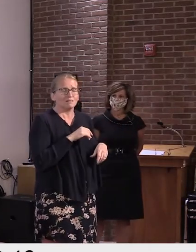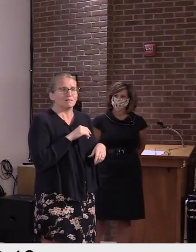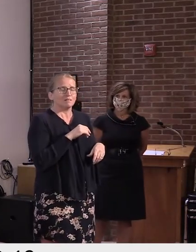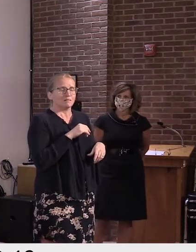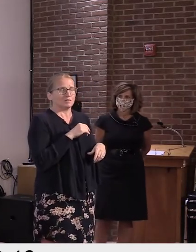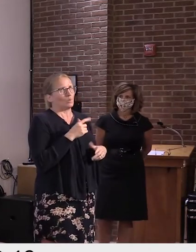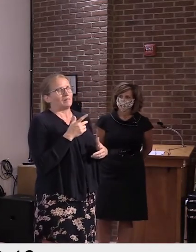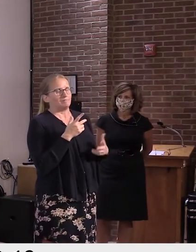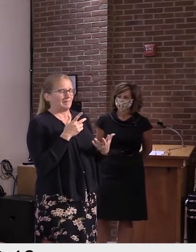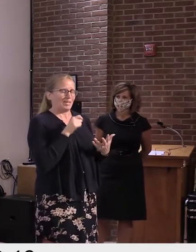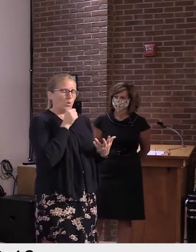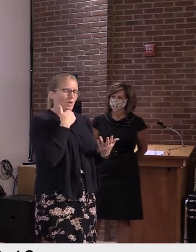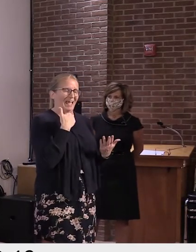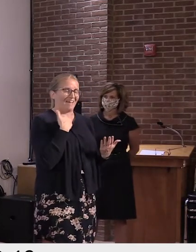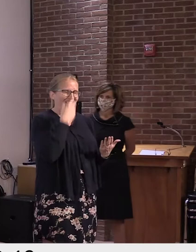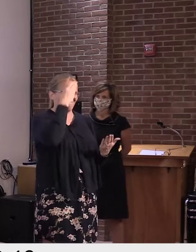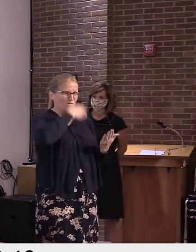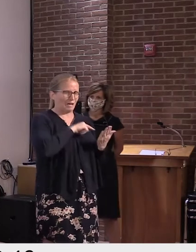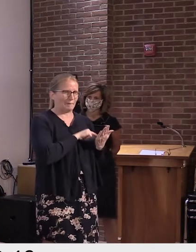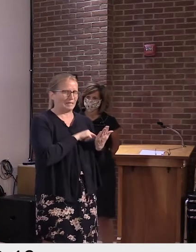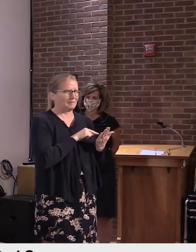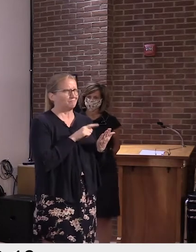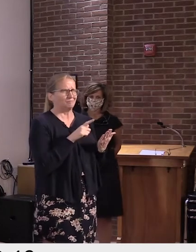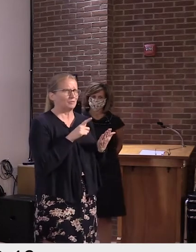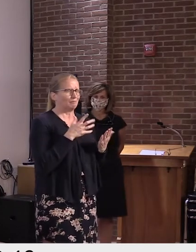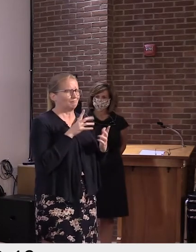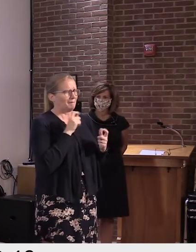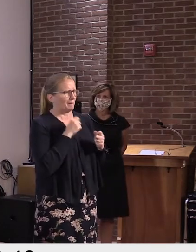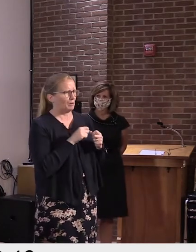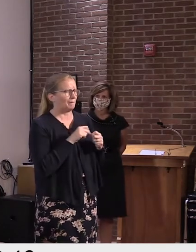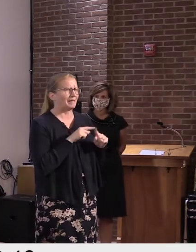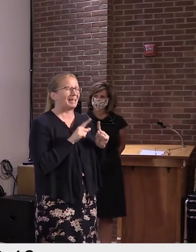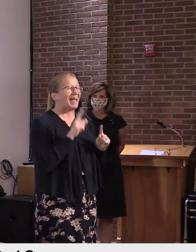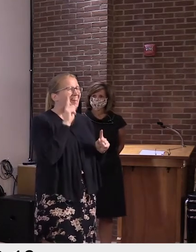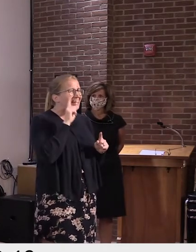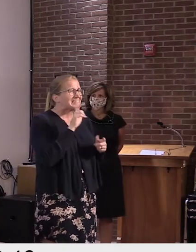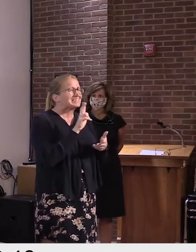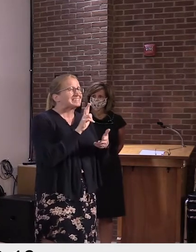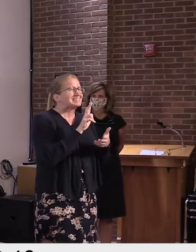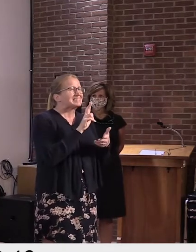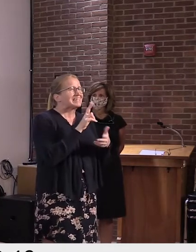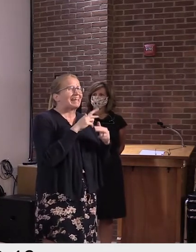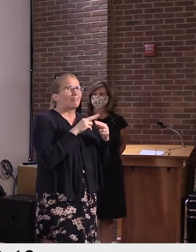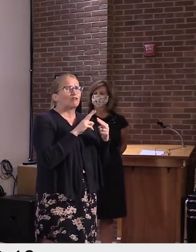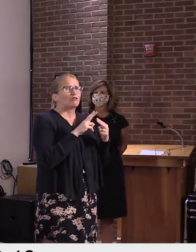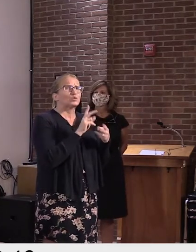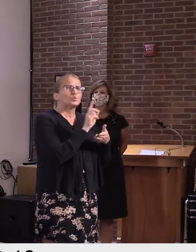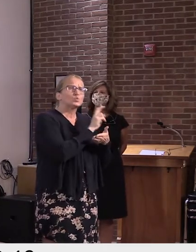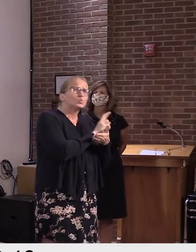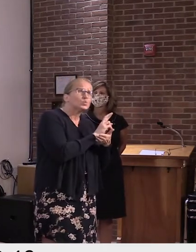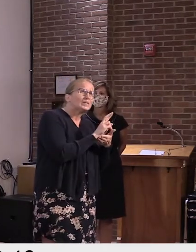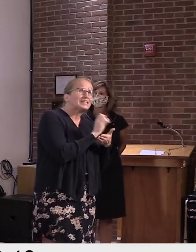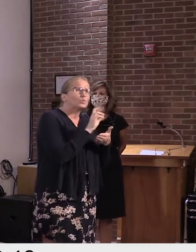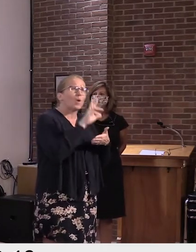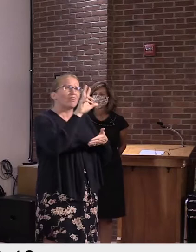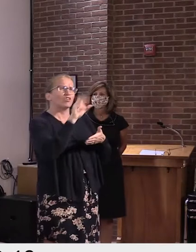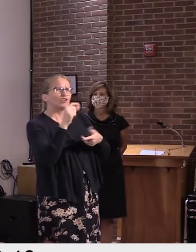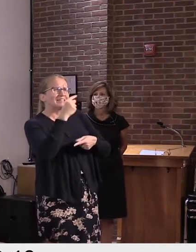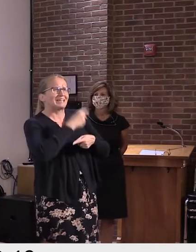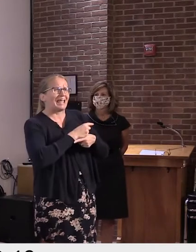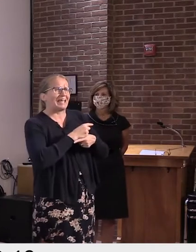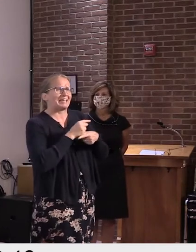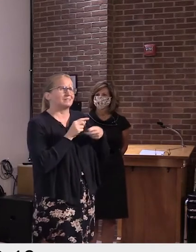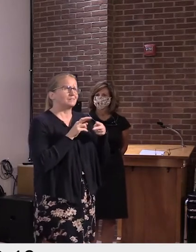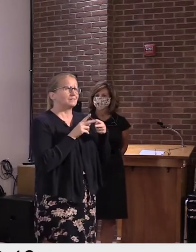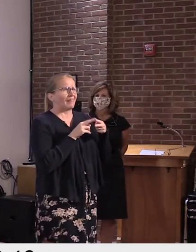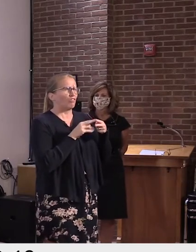because I don't have it in the back of my mind right now. It's either 2 weeks or 30 days. But it basically